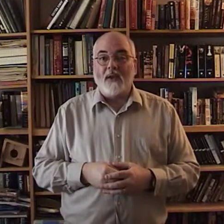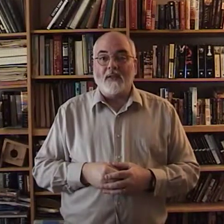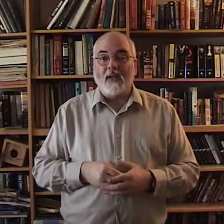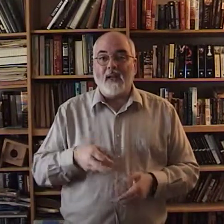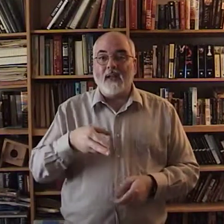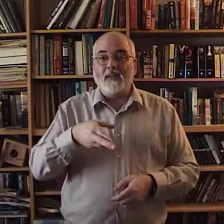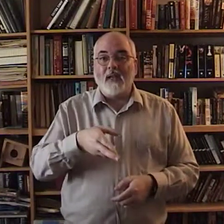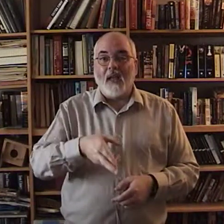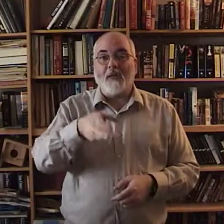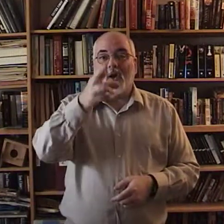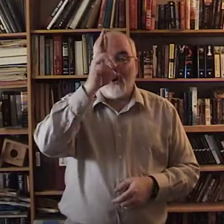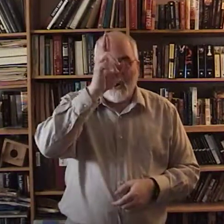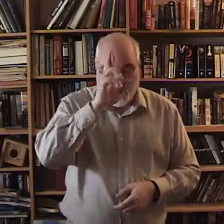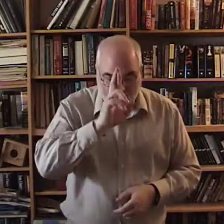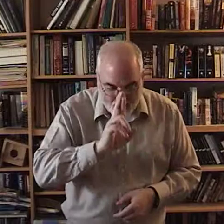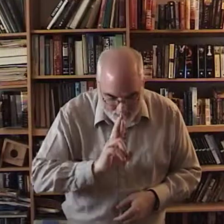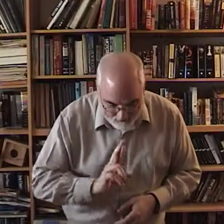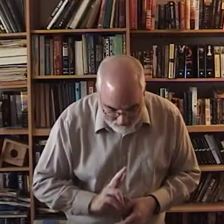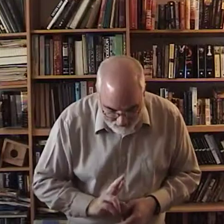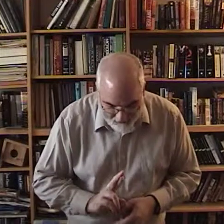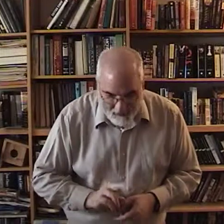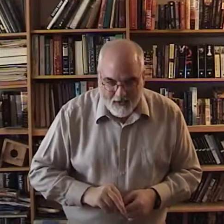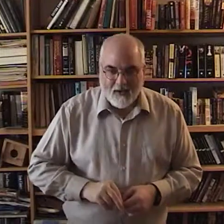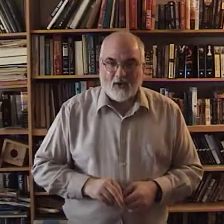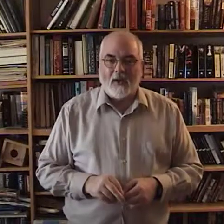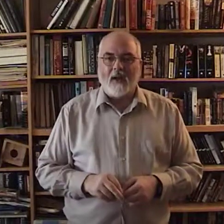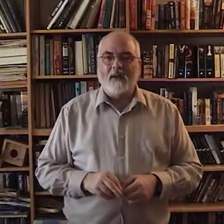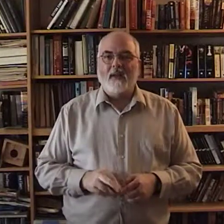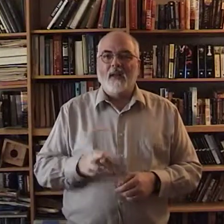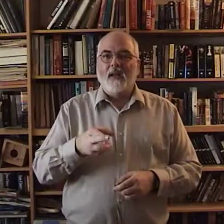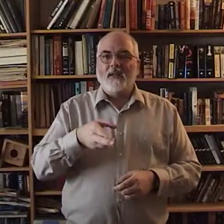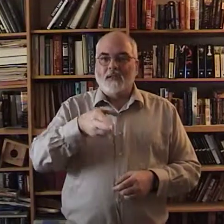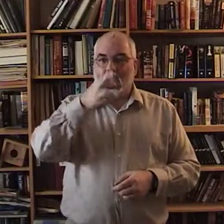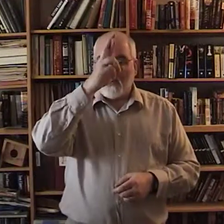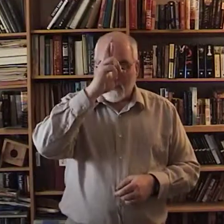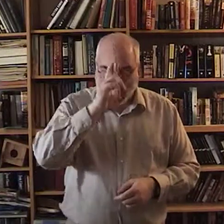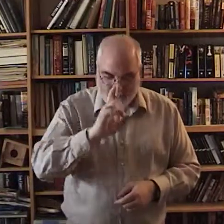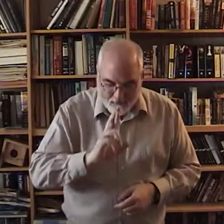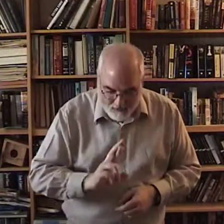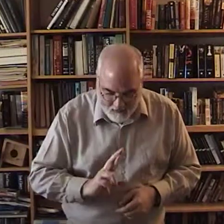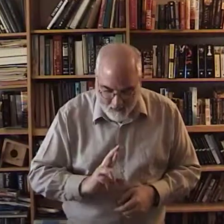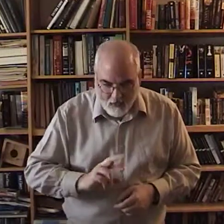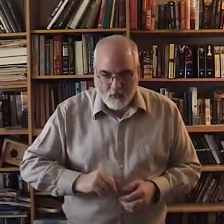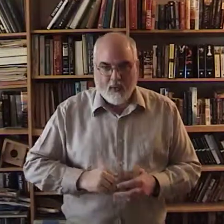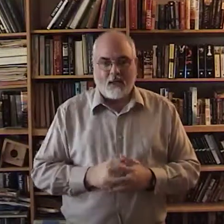royalty is an R. Okay, so royalty.